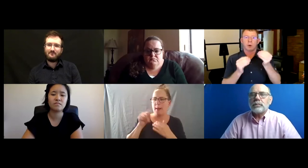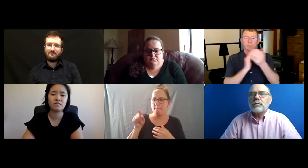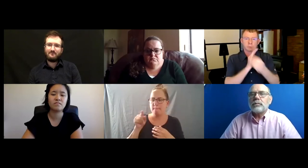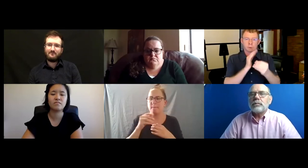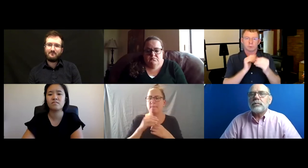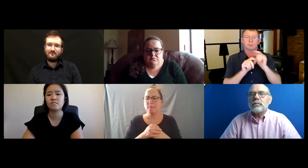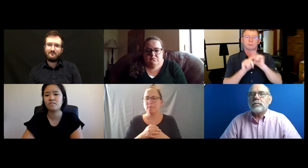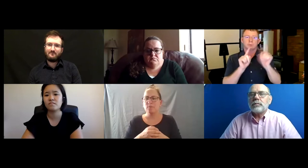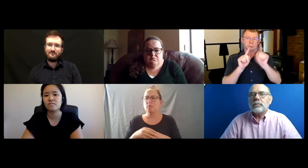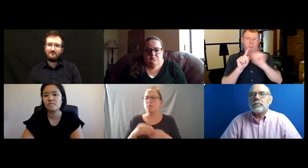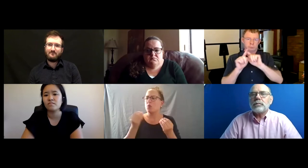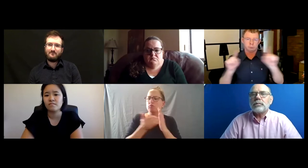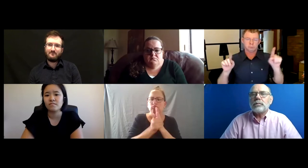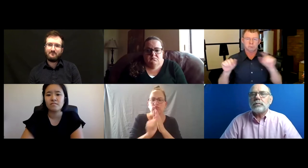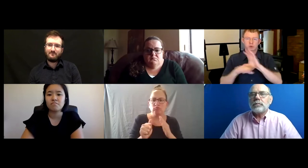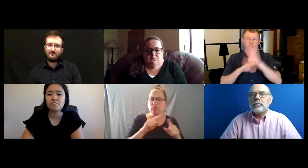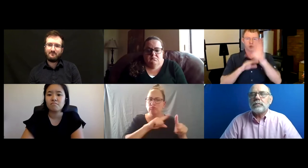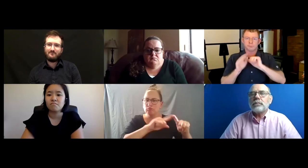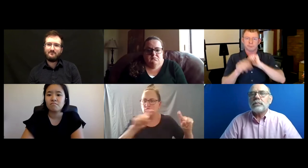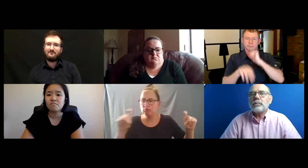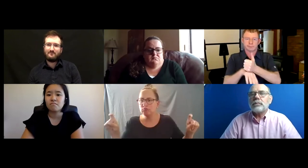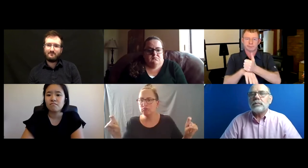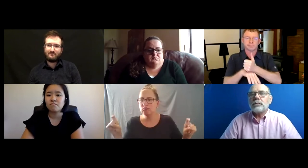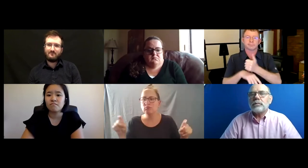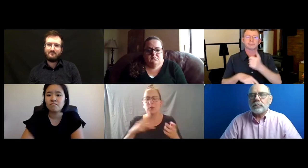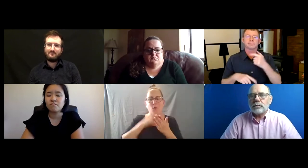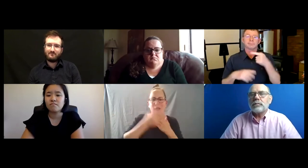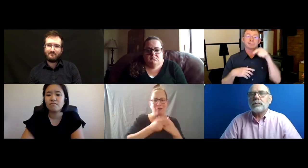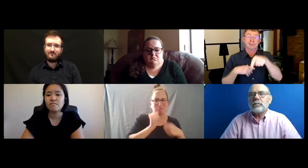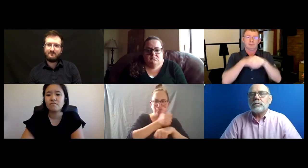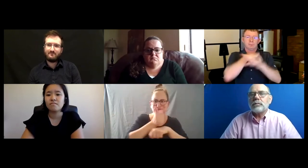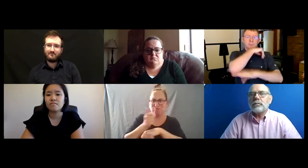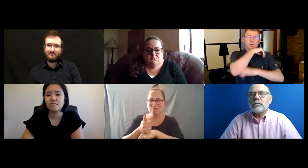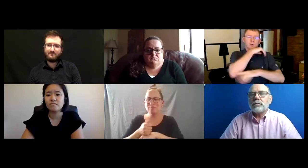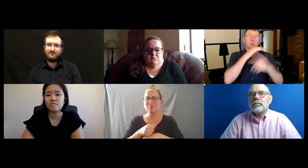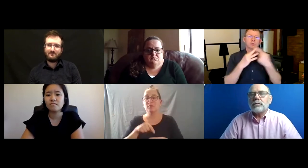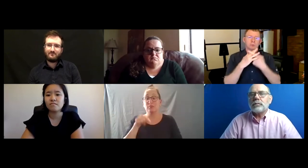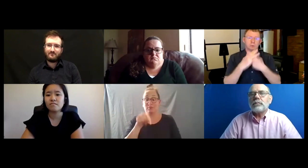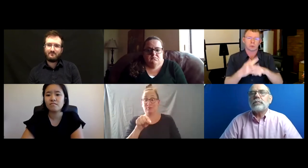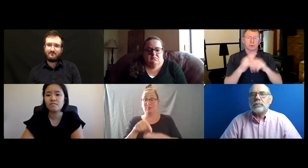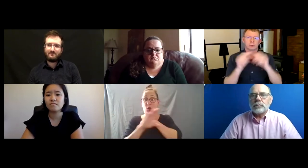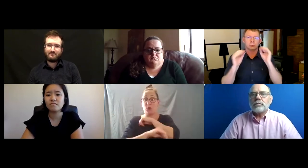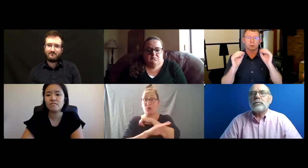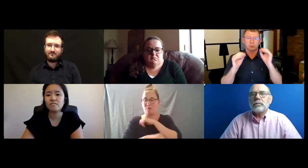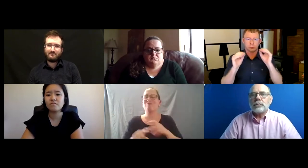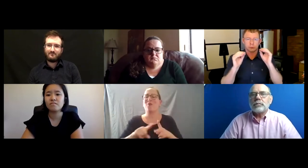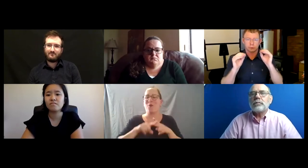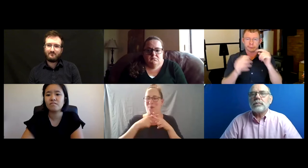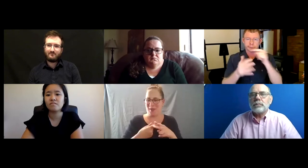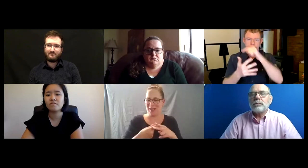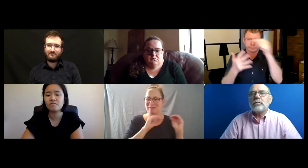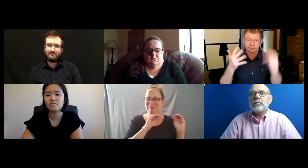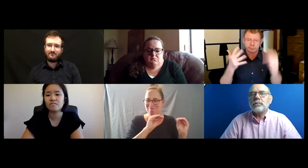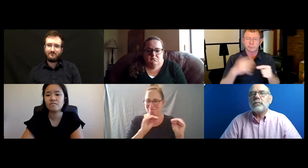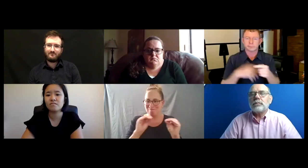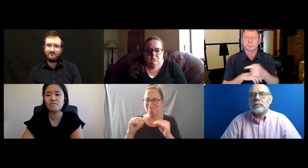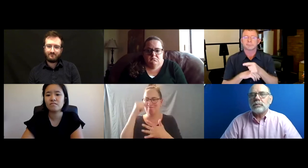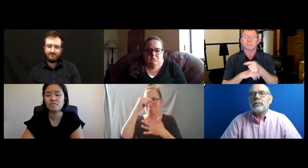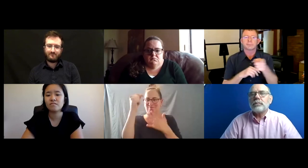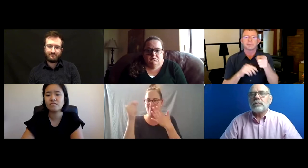Employability Skills, and that teaches soft skills and the like that are required to get jobs. And so